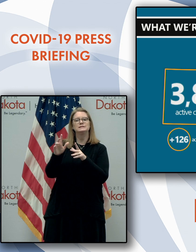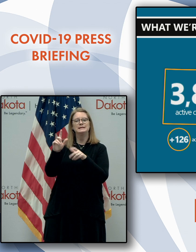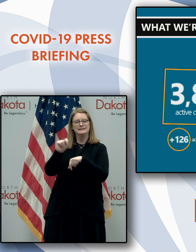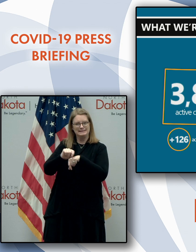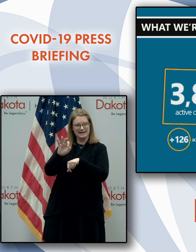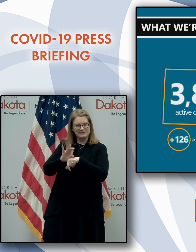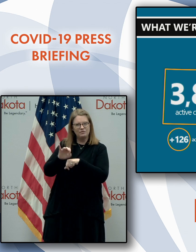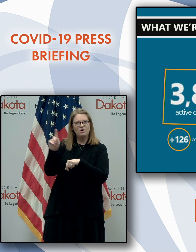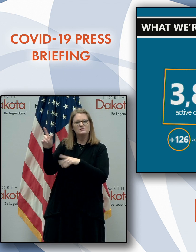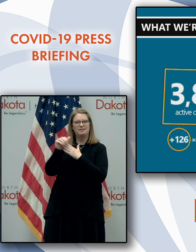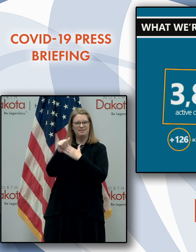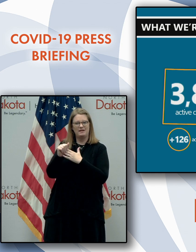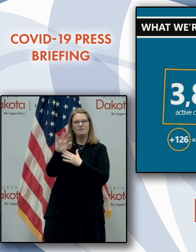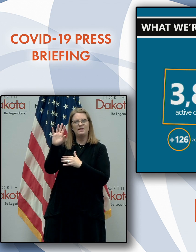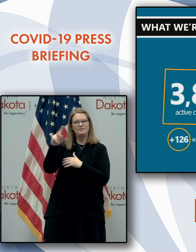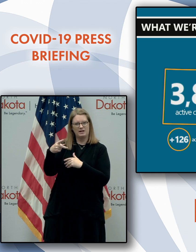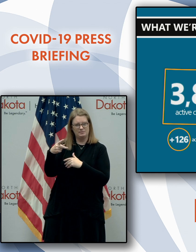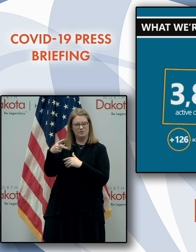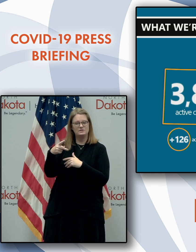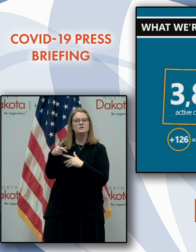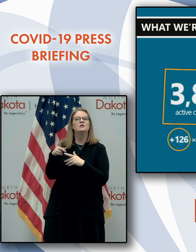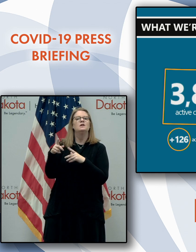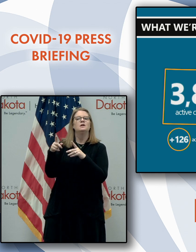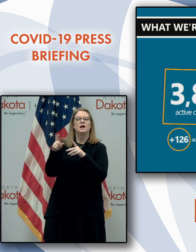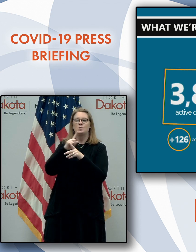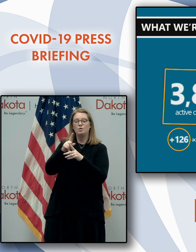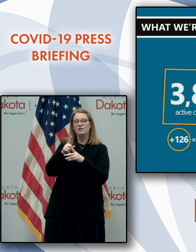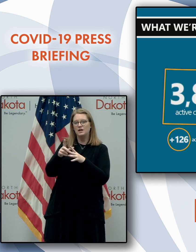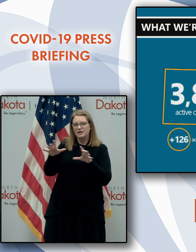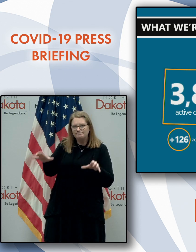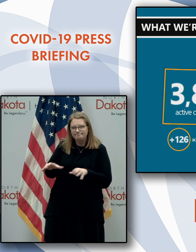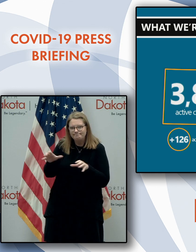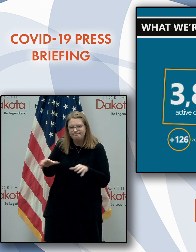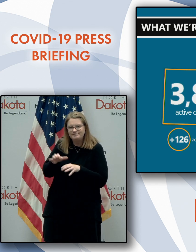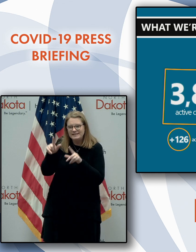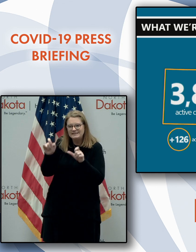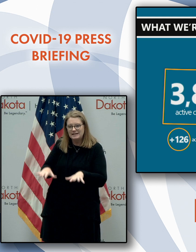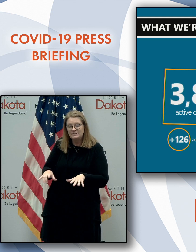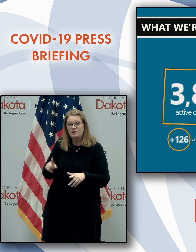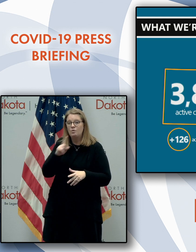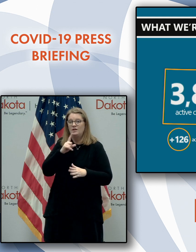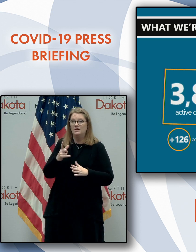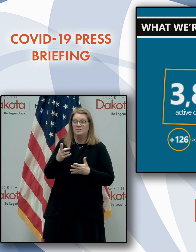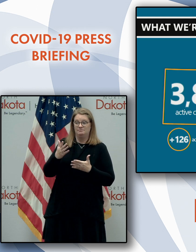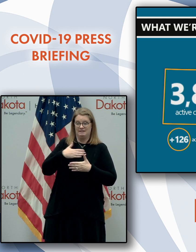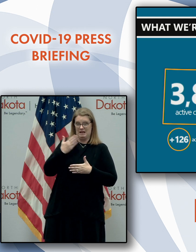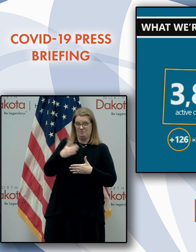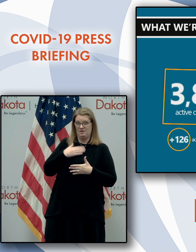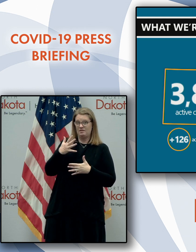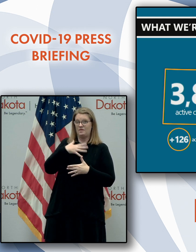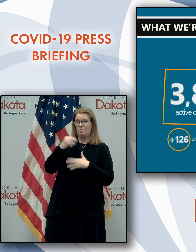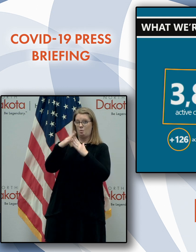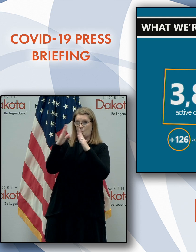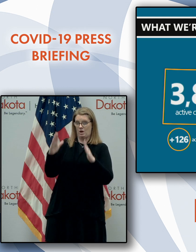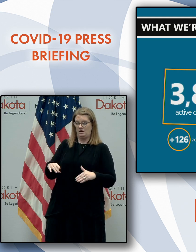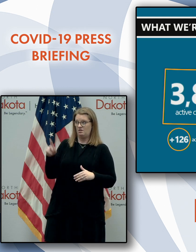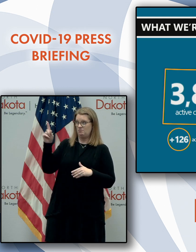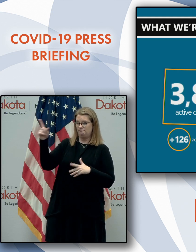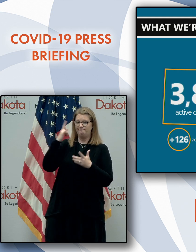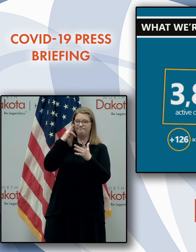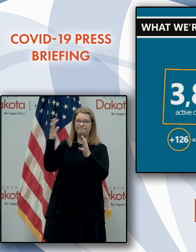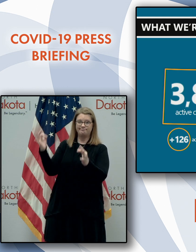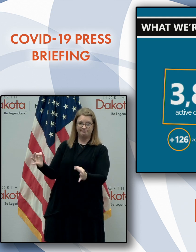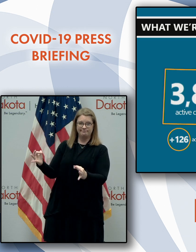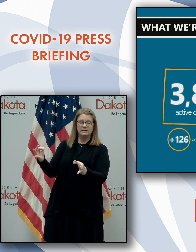beginning strongly advocated for robust testing programs. And again, we're pleased that the White House is taking action relative